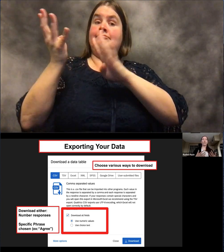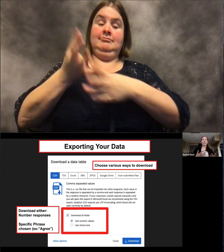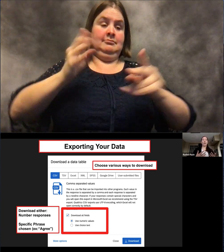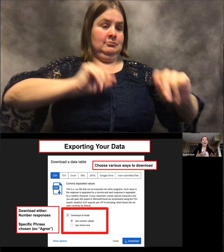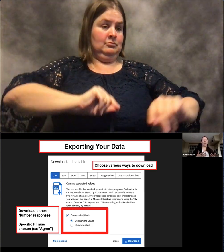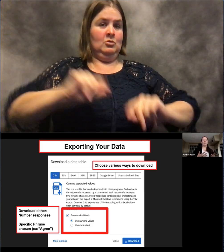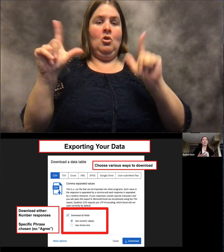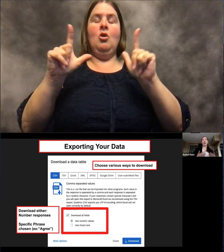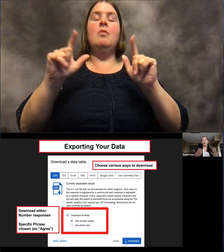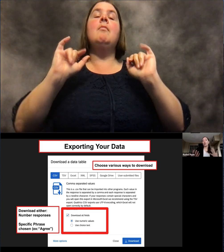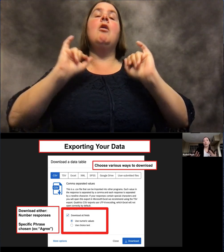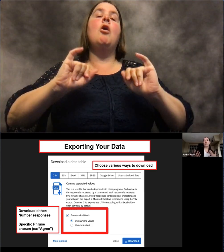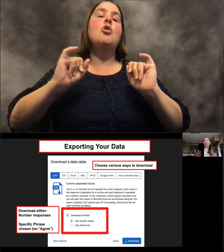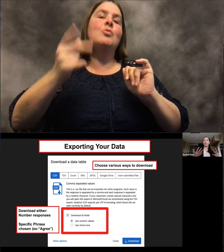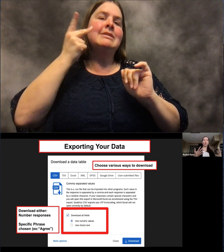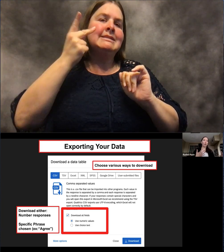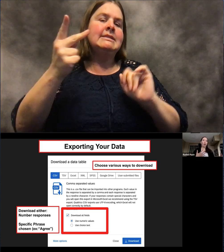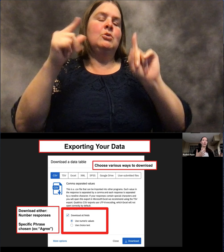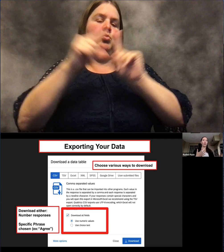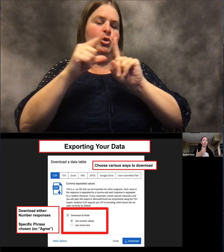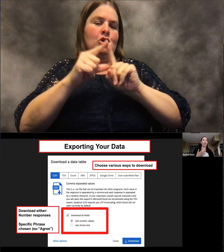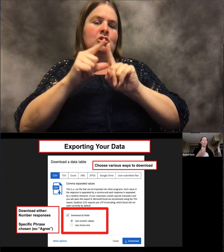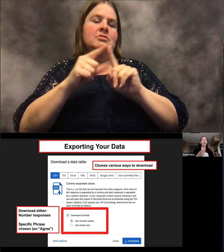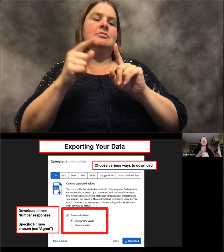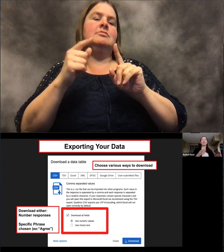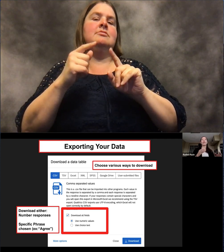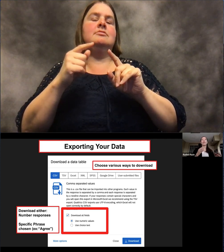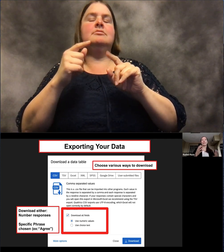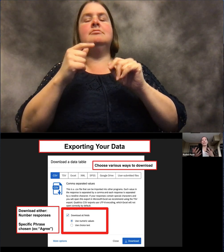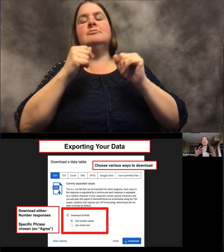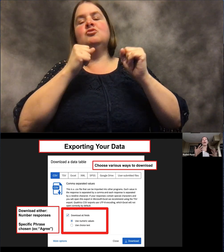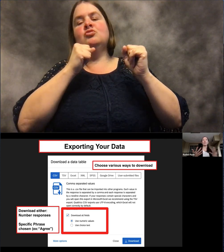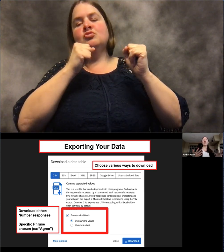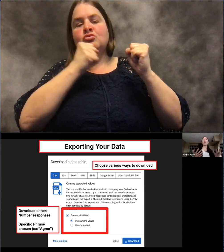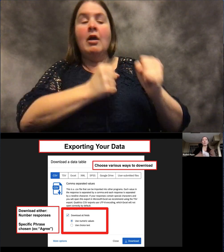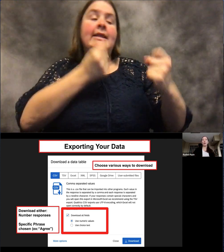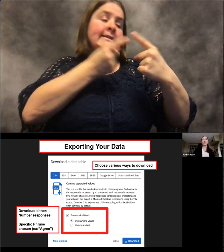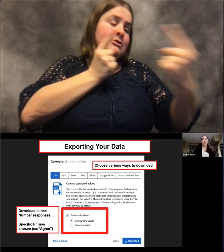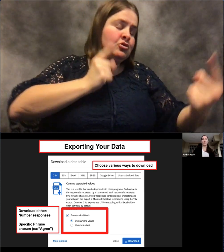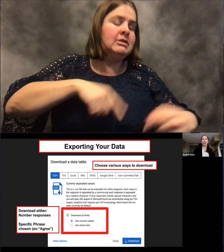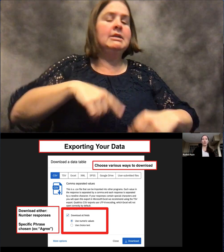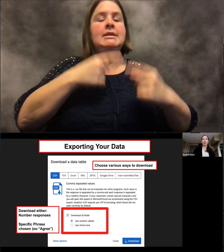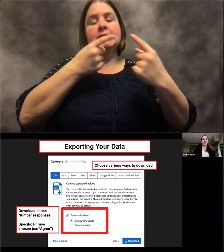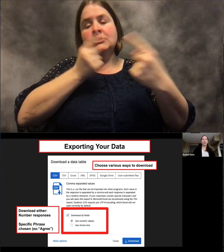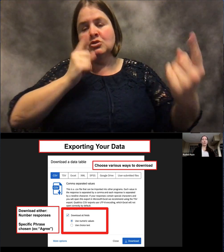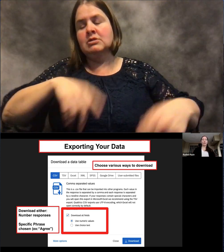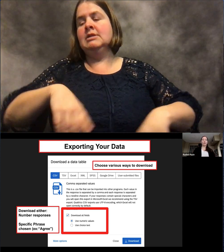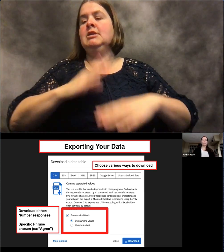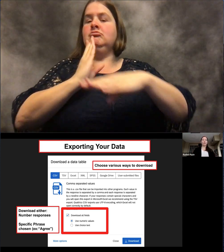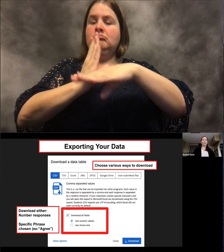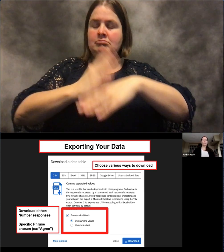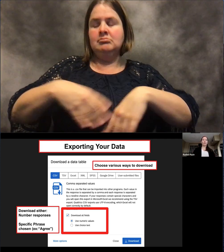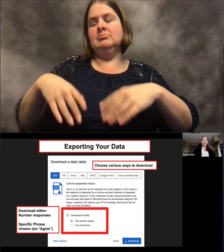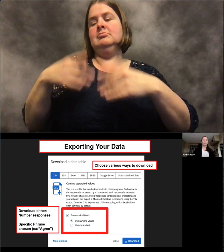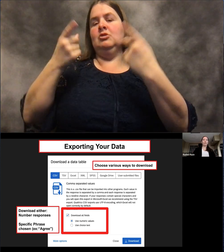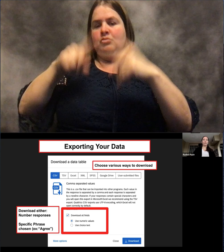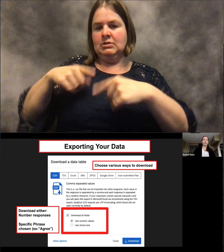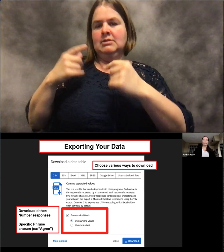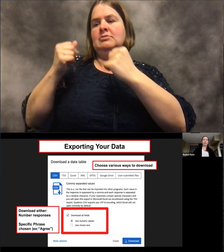it will display agree, strongly agree, basically the typed out response options.